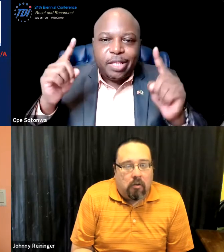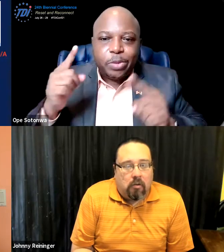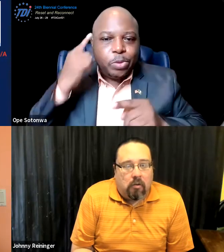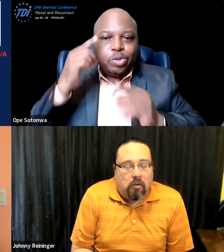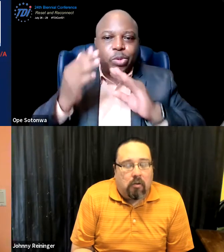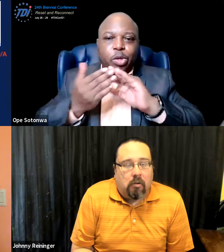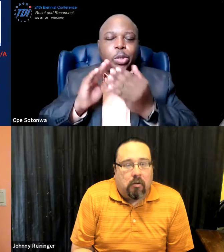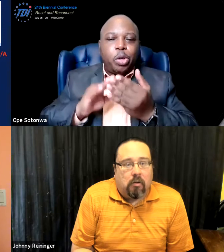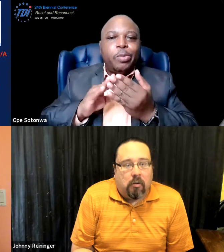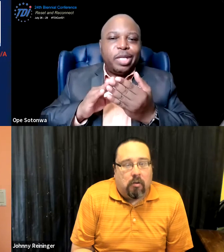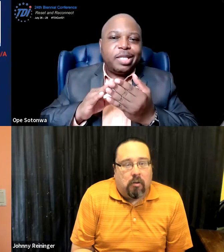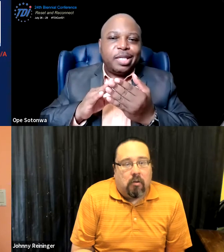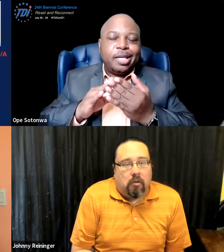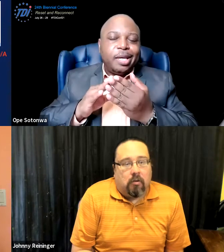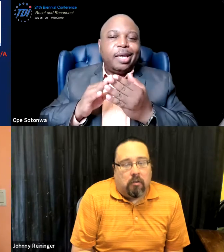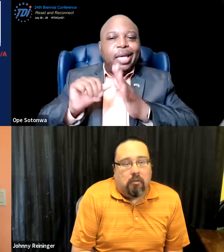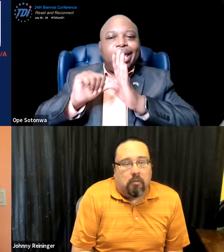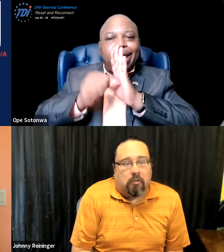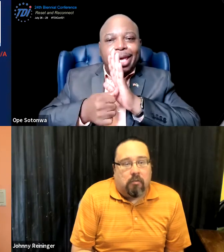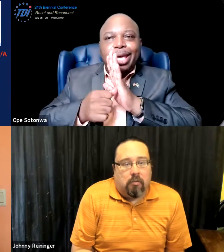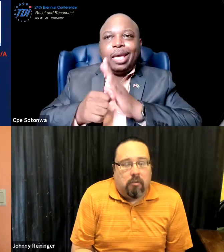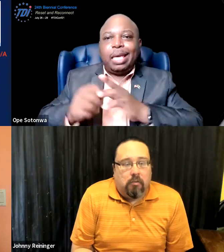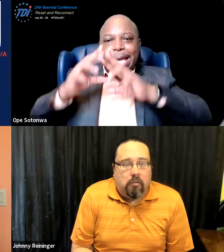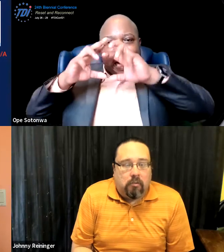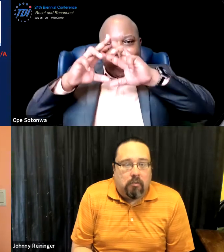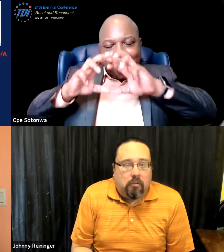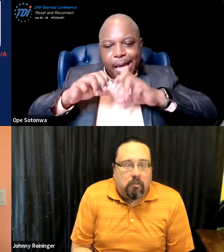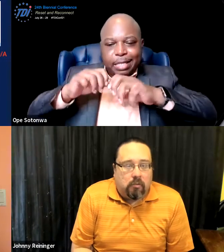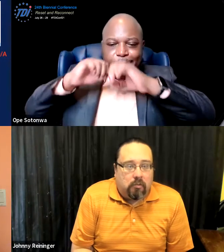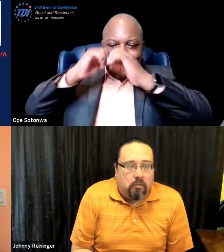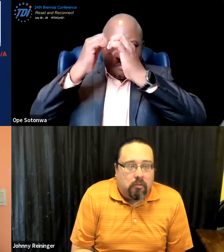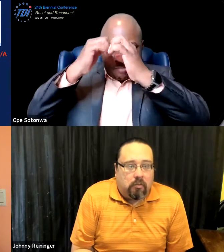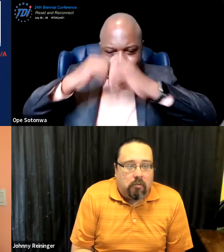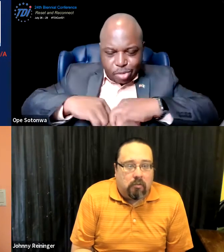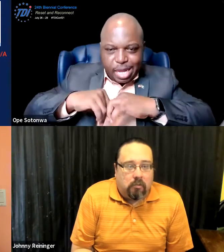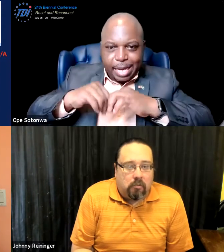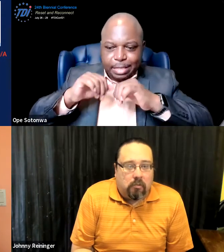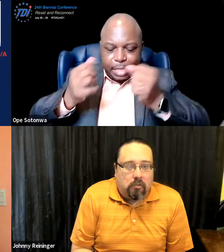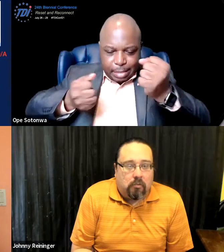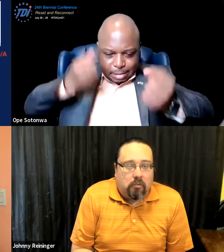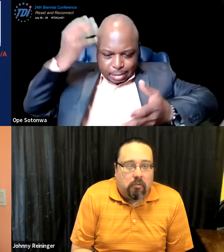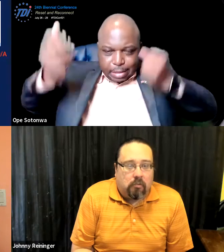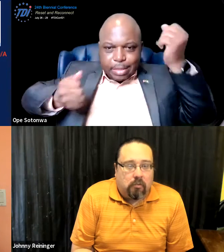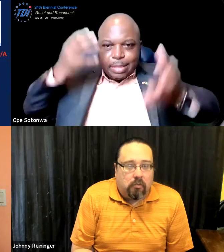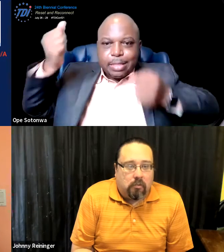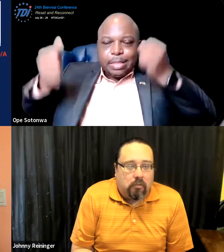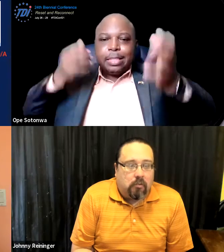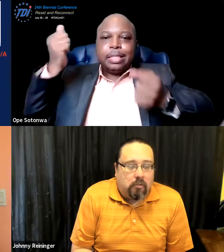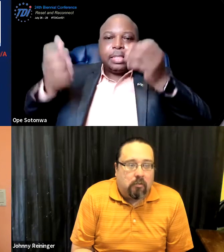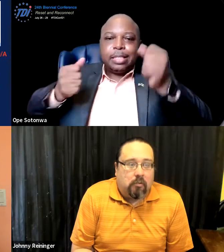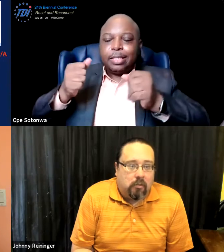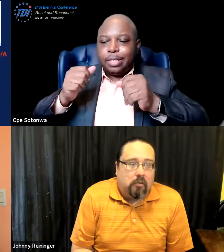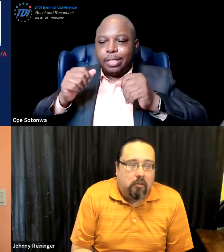just there, but they're not able to be effective for their community. So we really have to work on breaking down